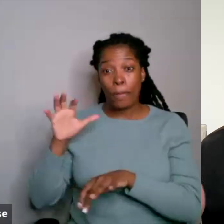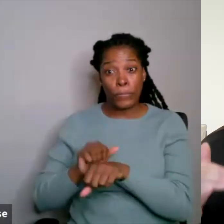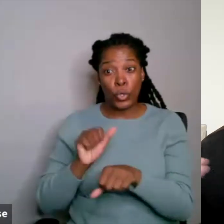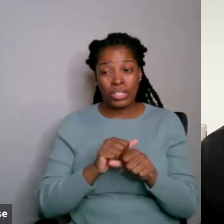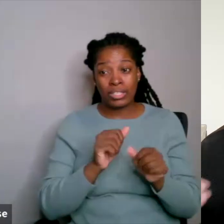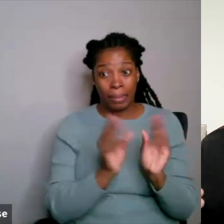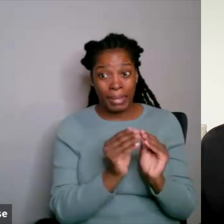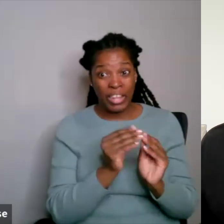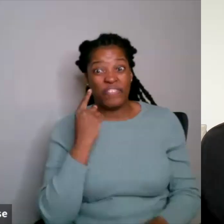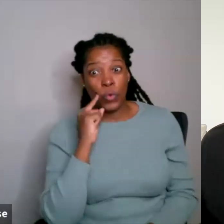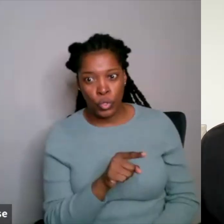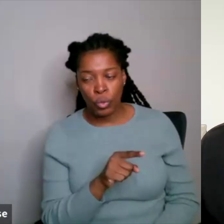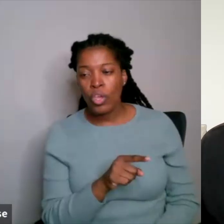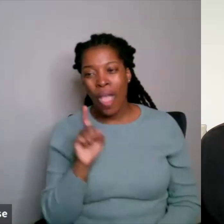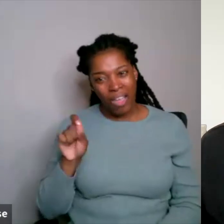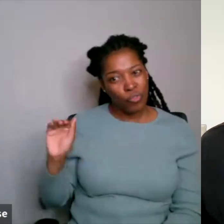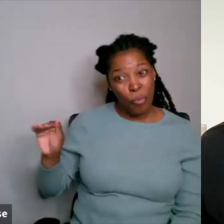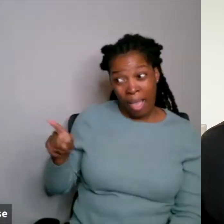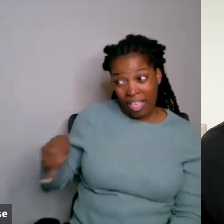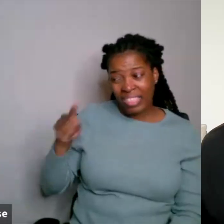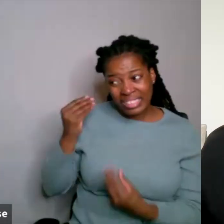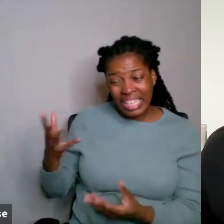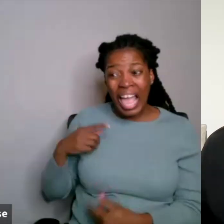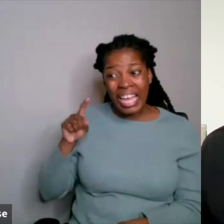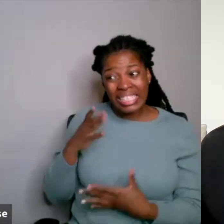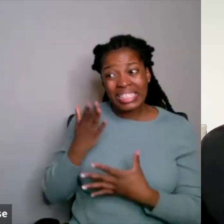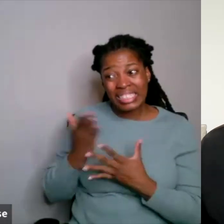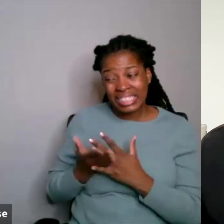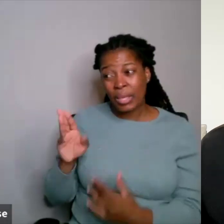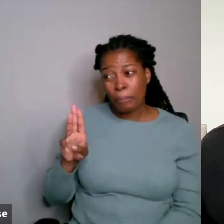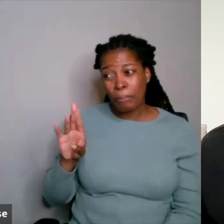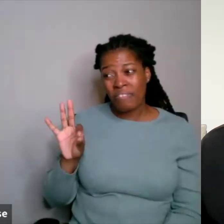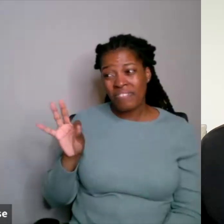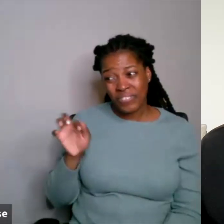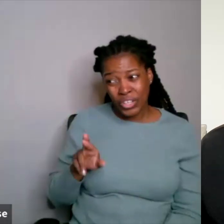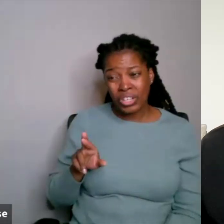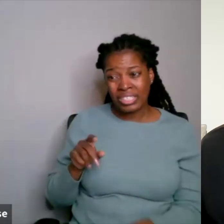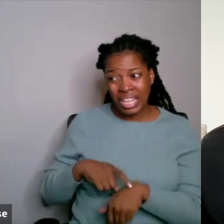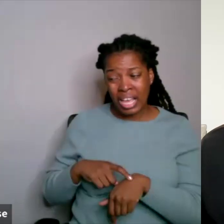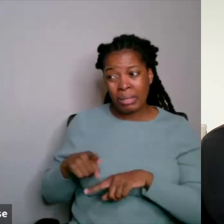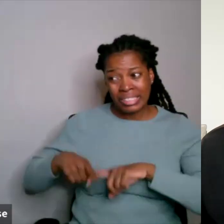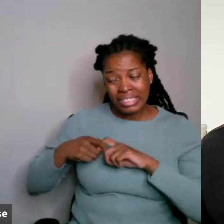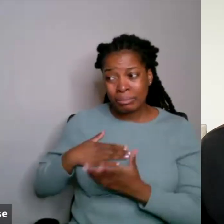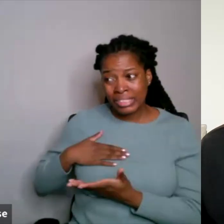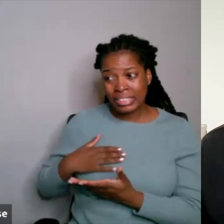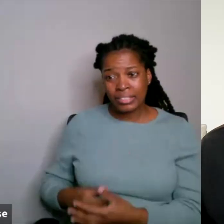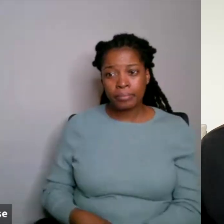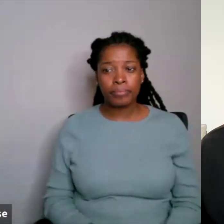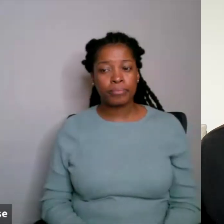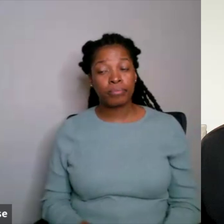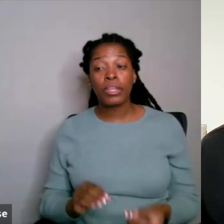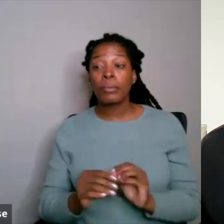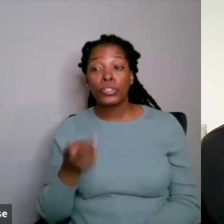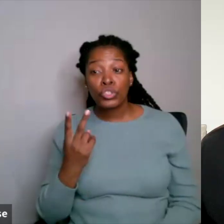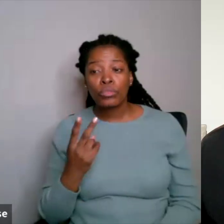to remind them that you need those buffers, okay? Two, what responsibilities or tasks could I release or delegate to